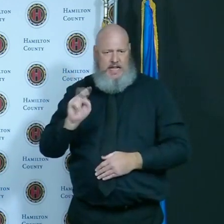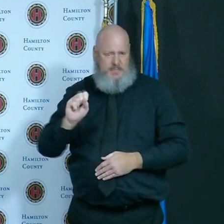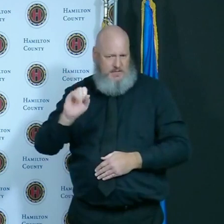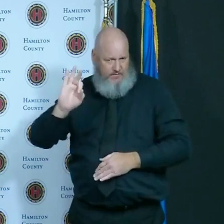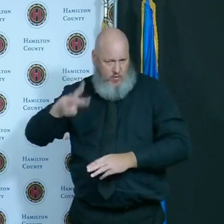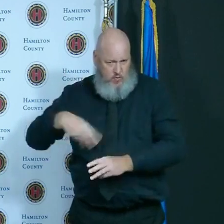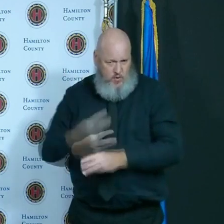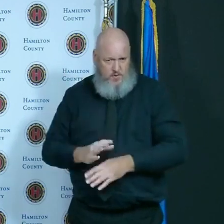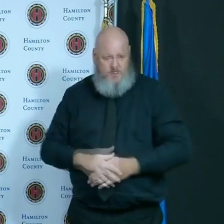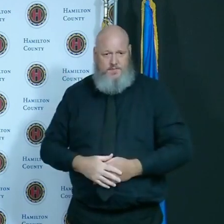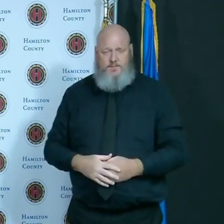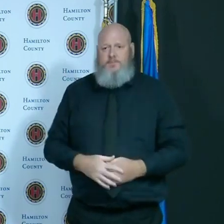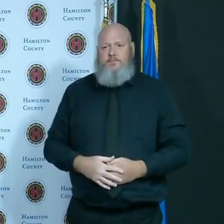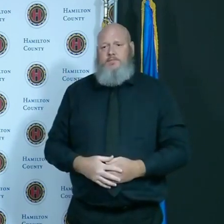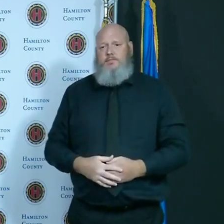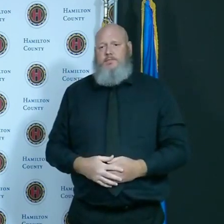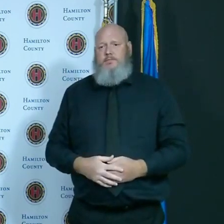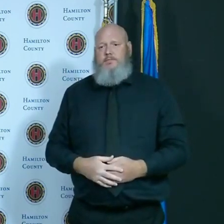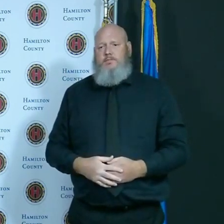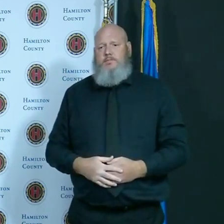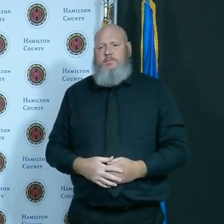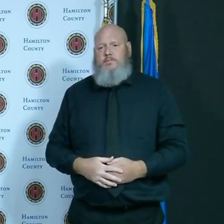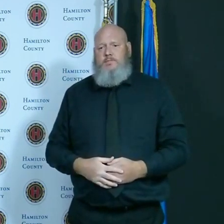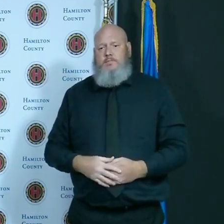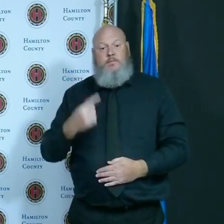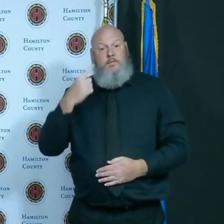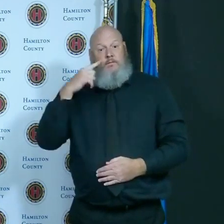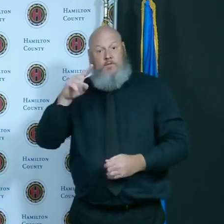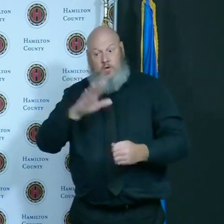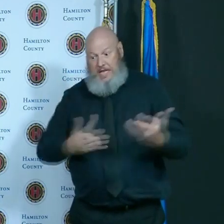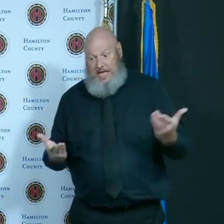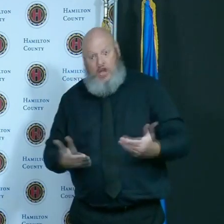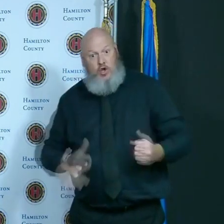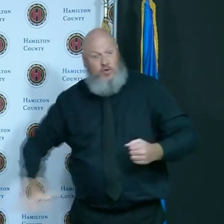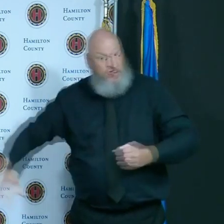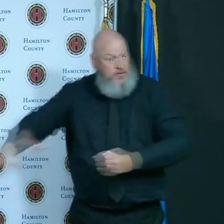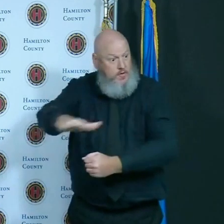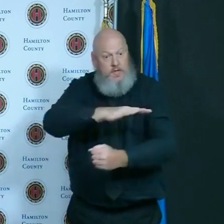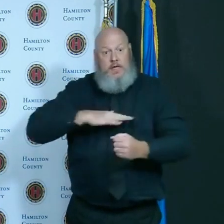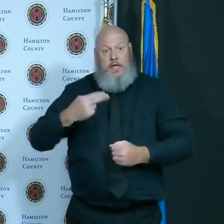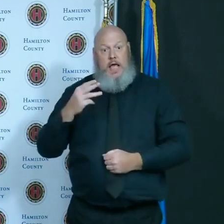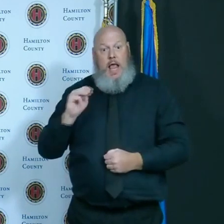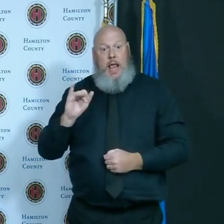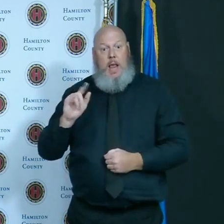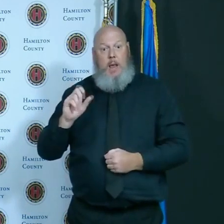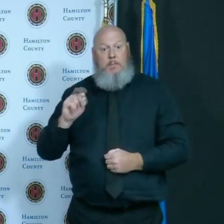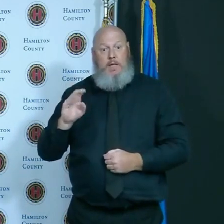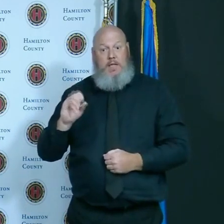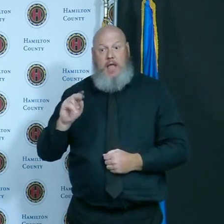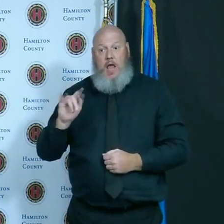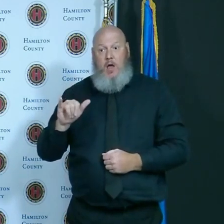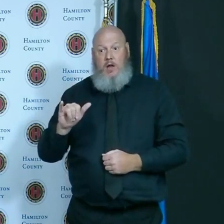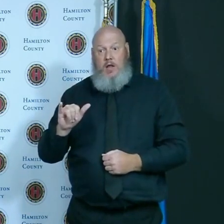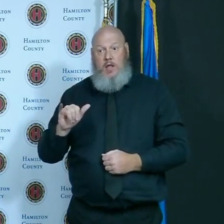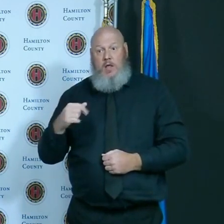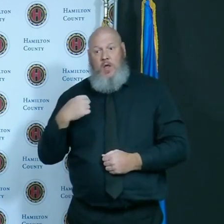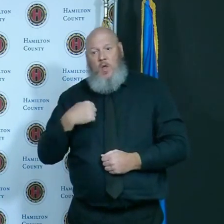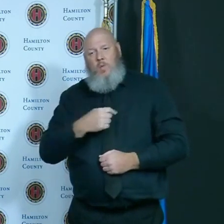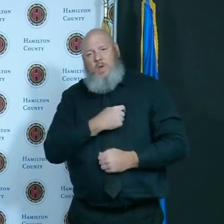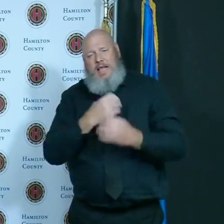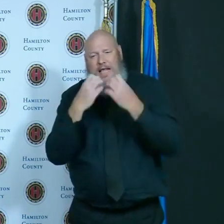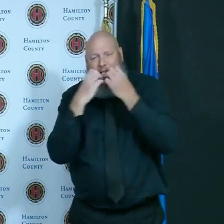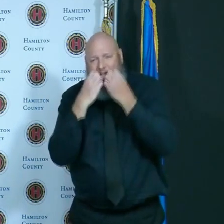of Hamilton County is this. We need you to know that we value you, and more than